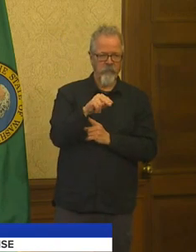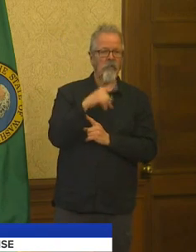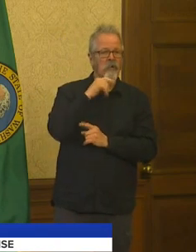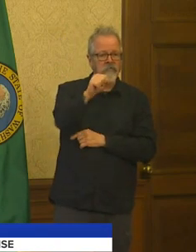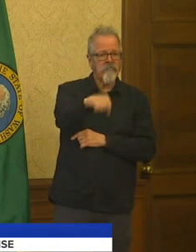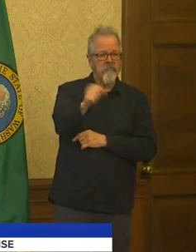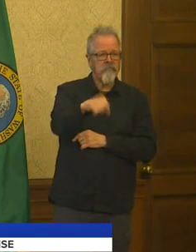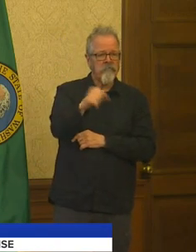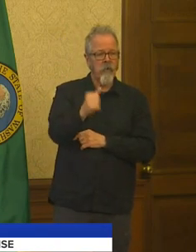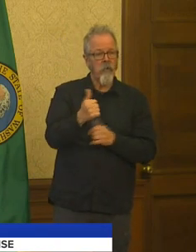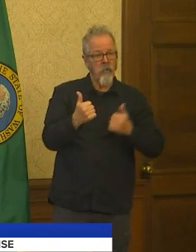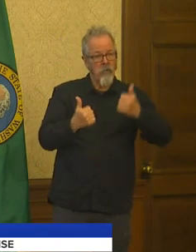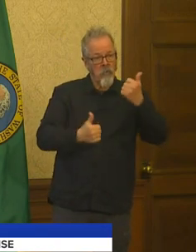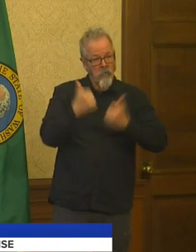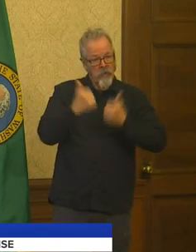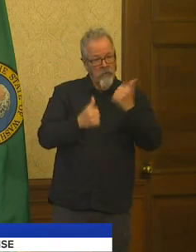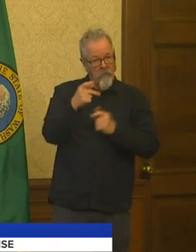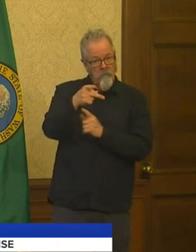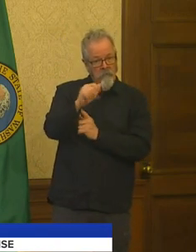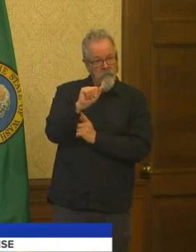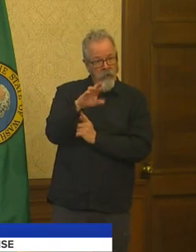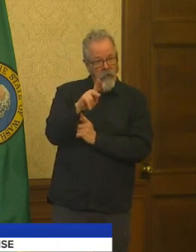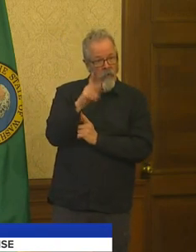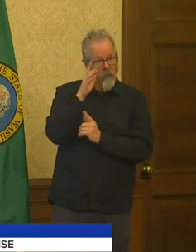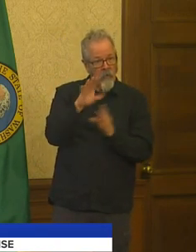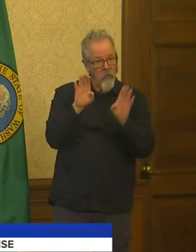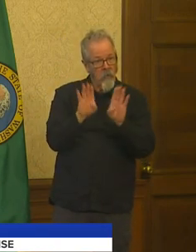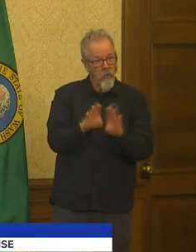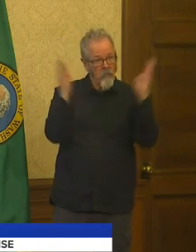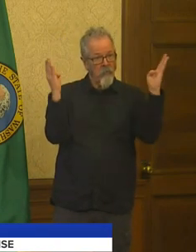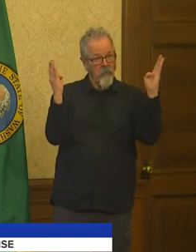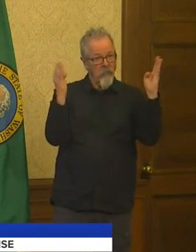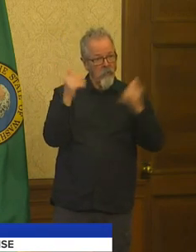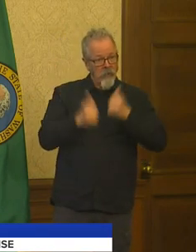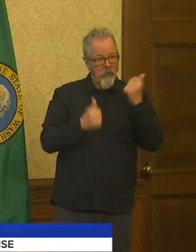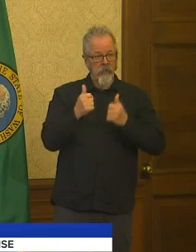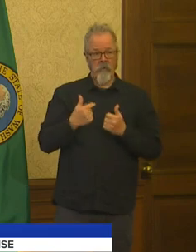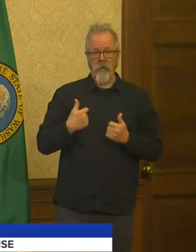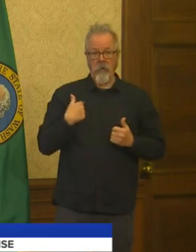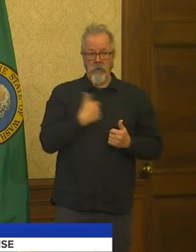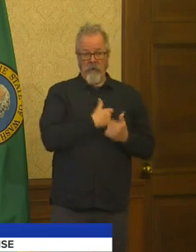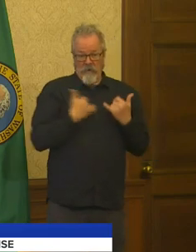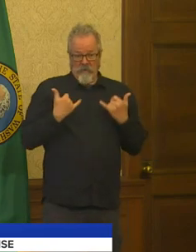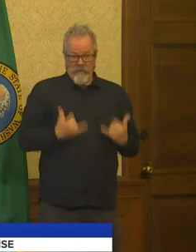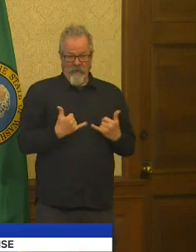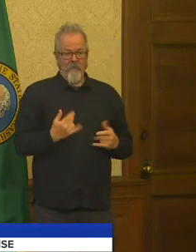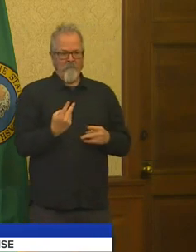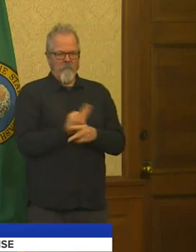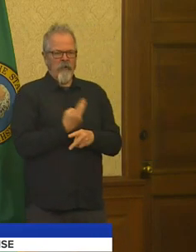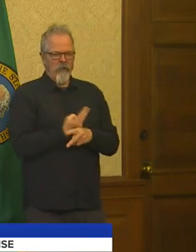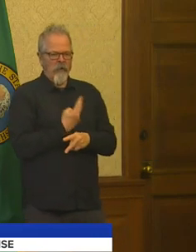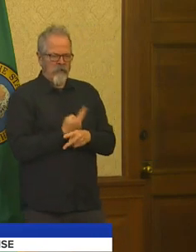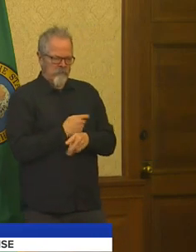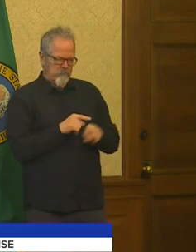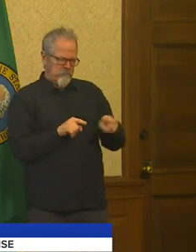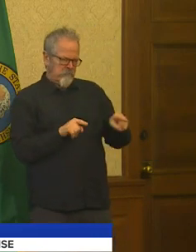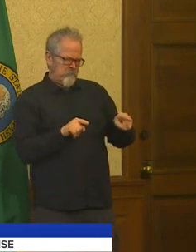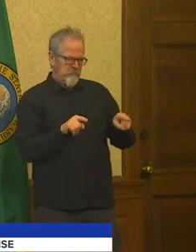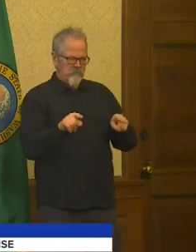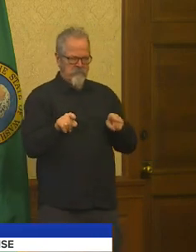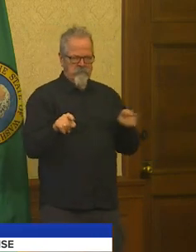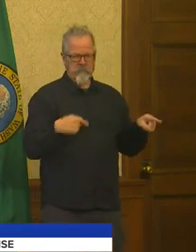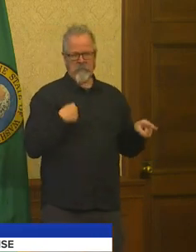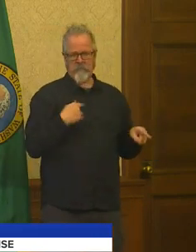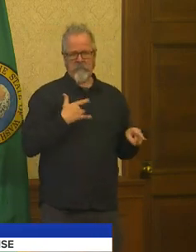but we are working with our local communities and our tribal partners to make sure that everybody's in sync when we open